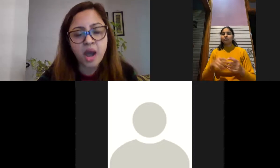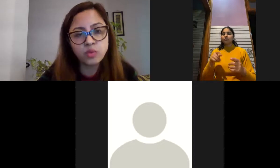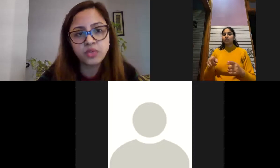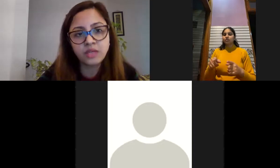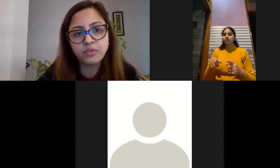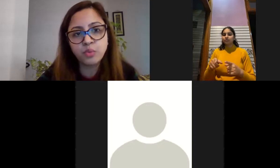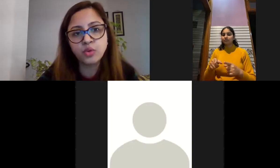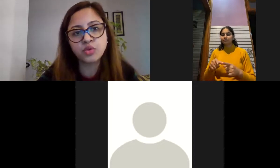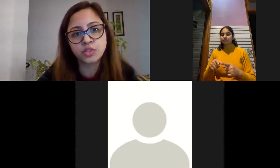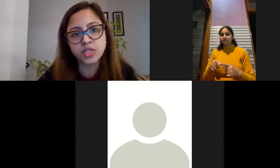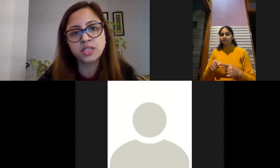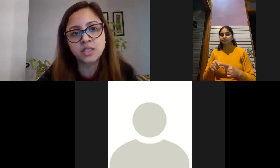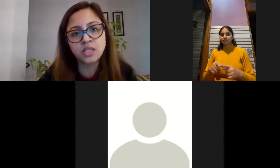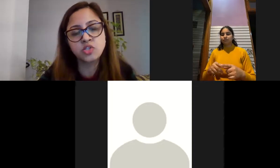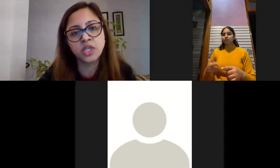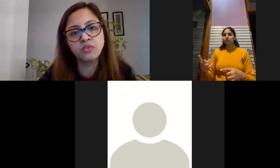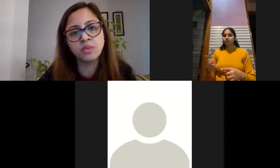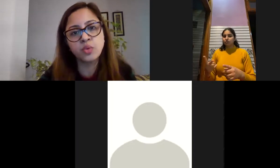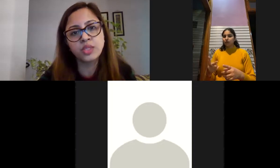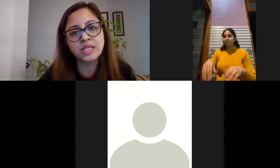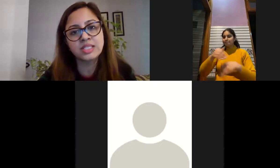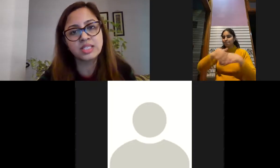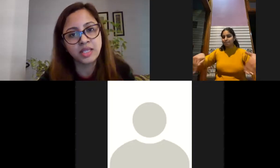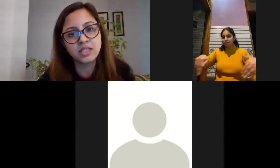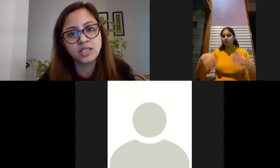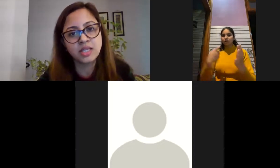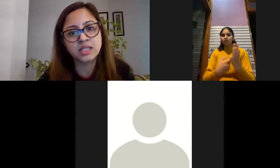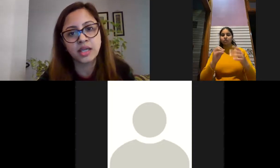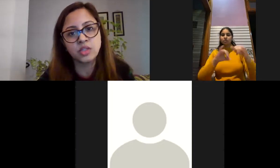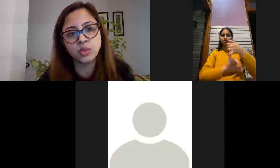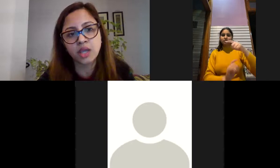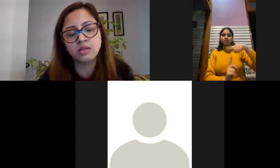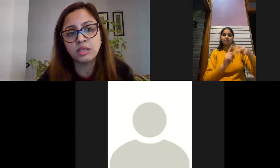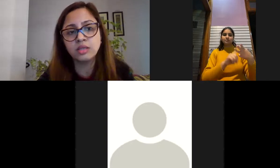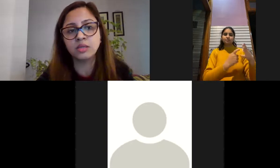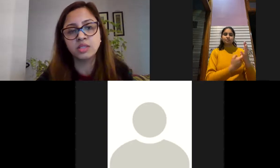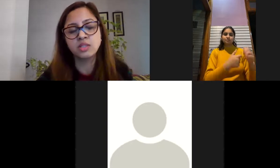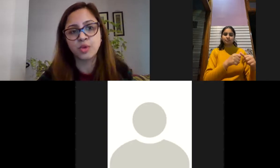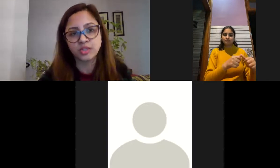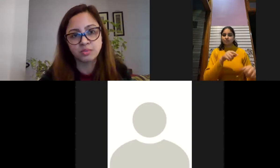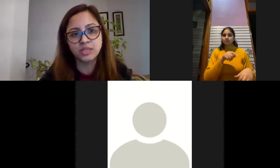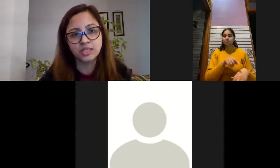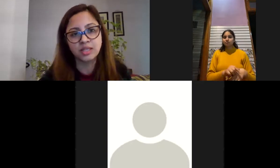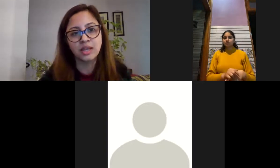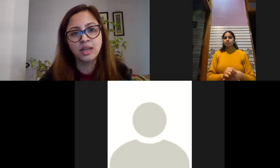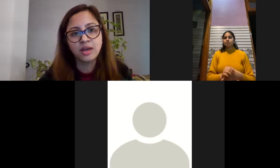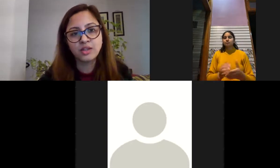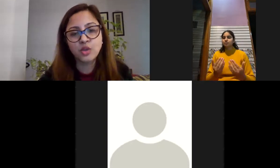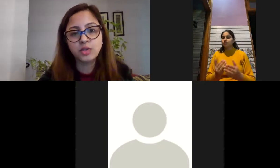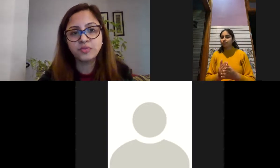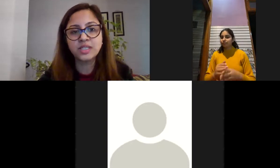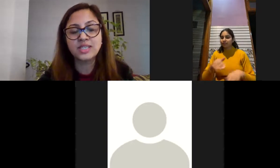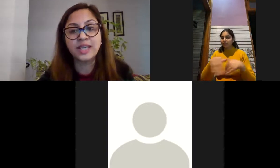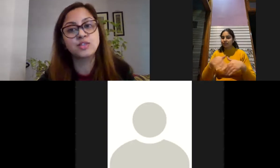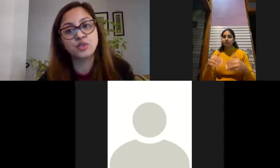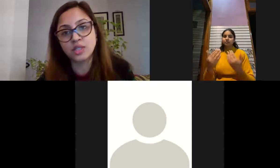a boundary for both Rochester and Jane, where both are sighted and tied together in limited possibility, a